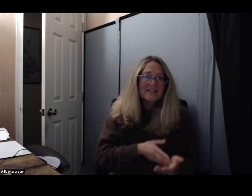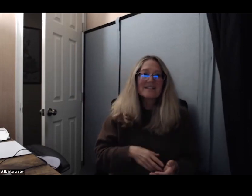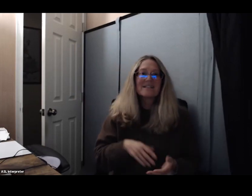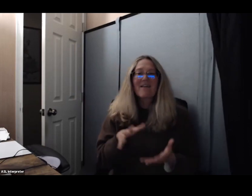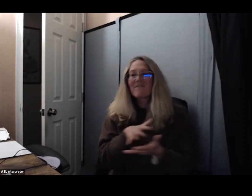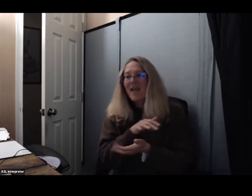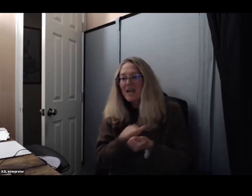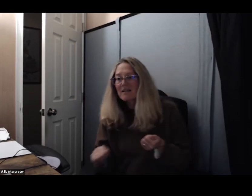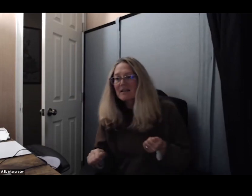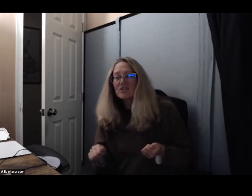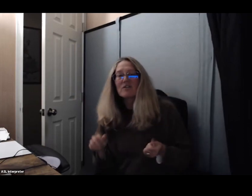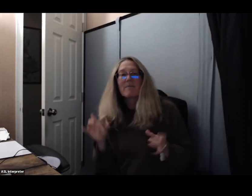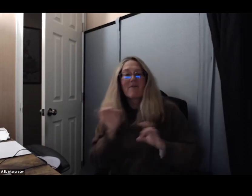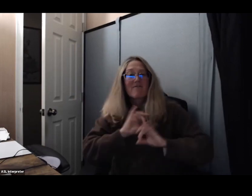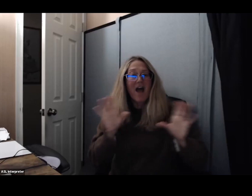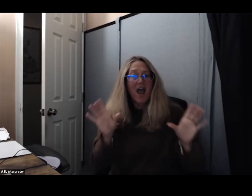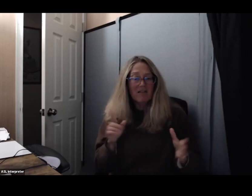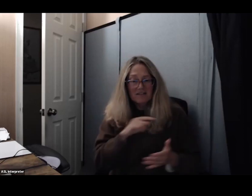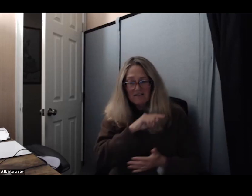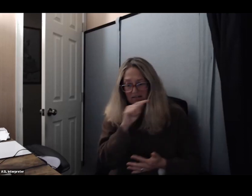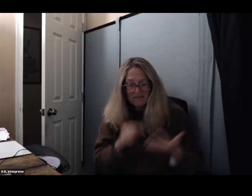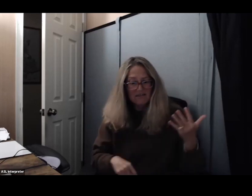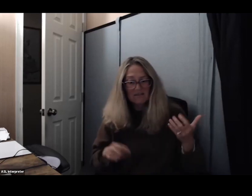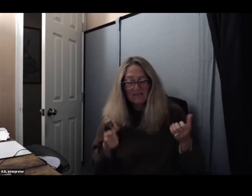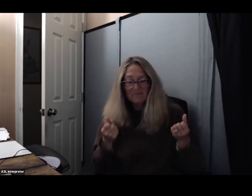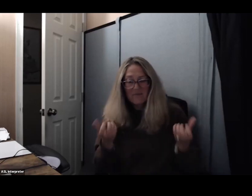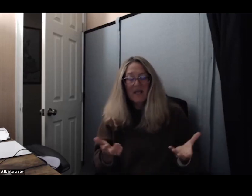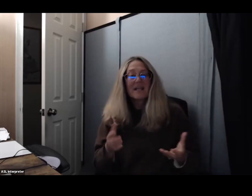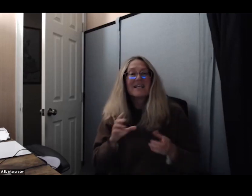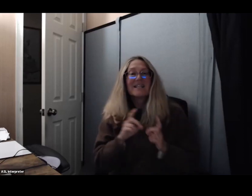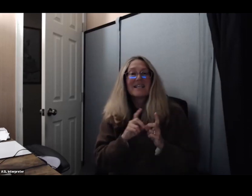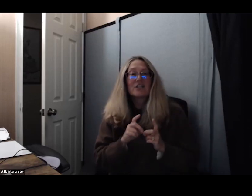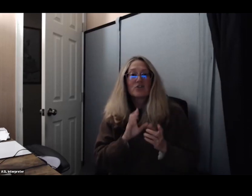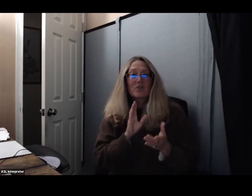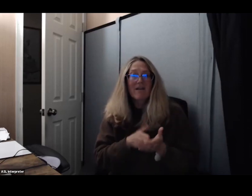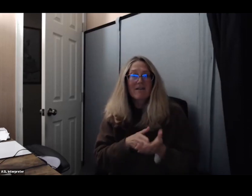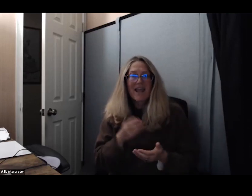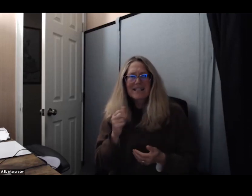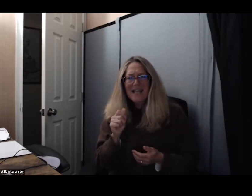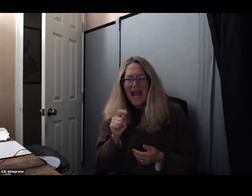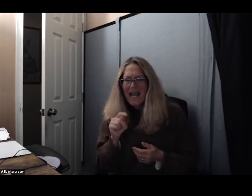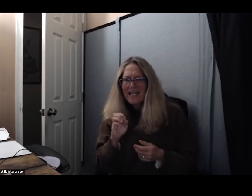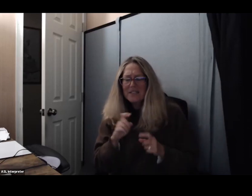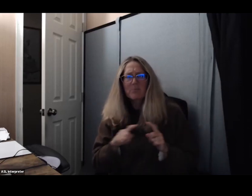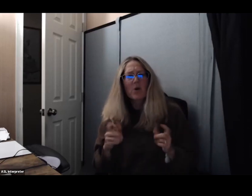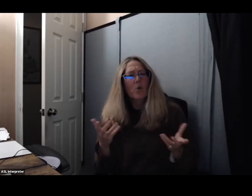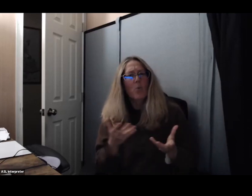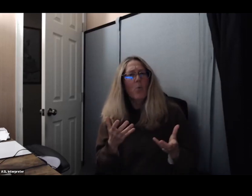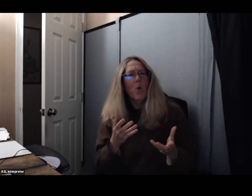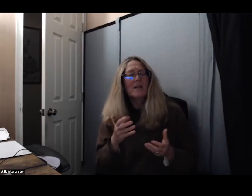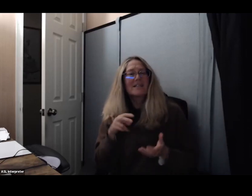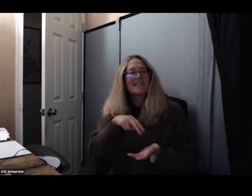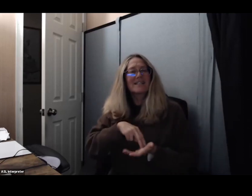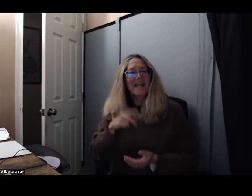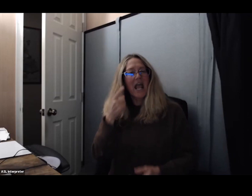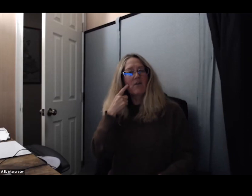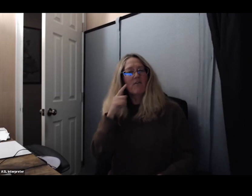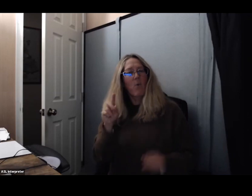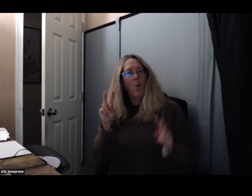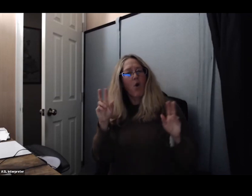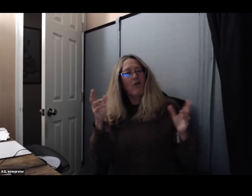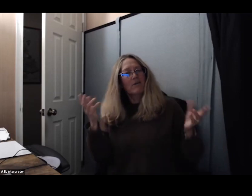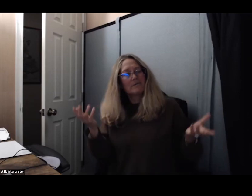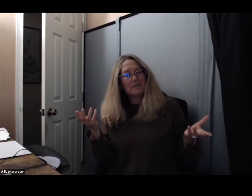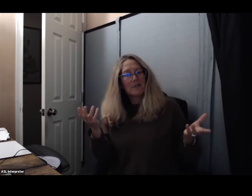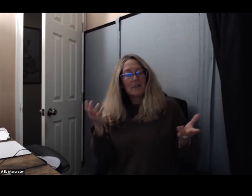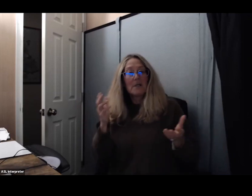vandalism, and violence. The district stands against hate, but what does it stand for? In